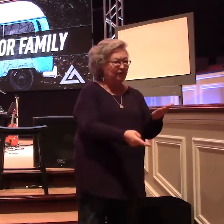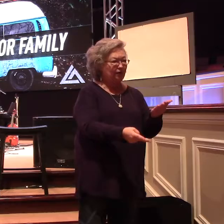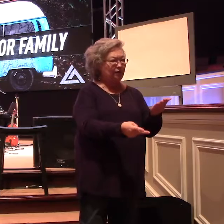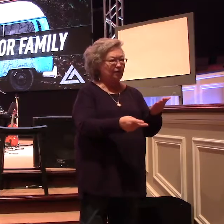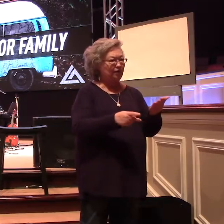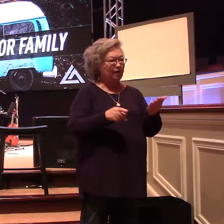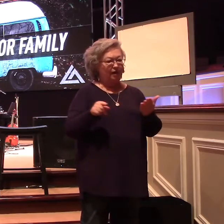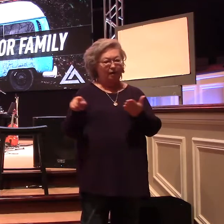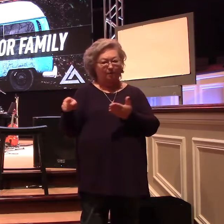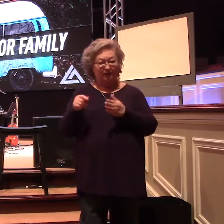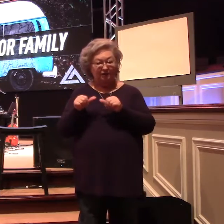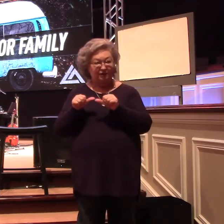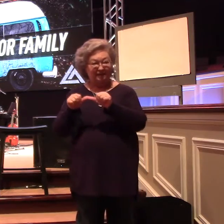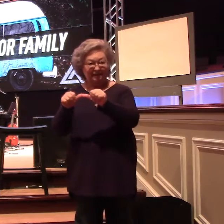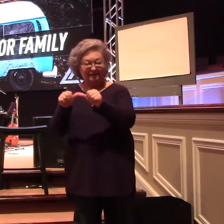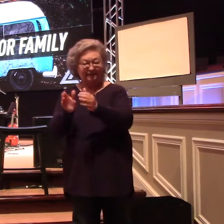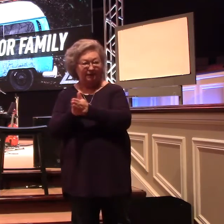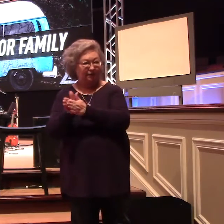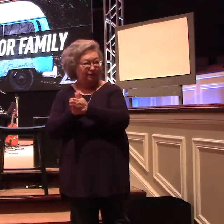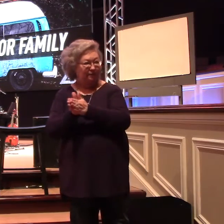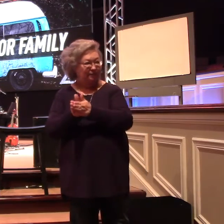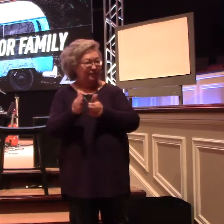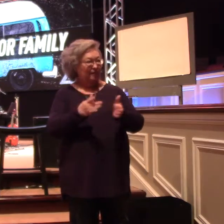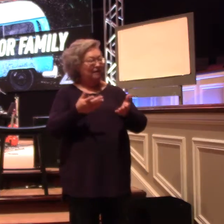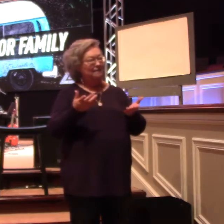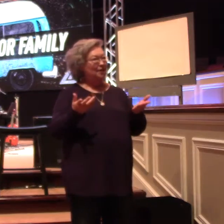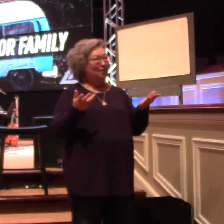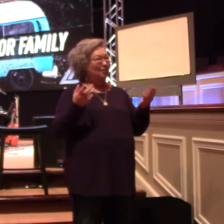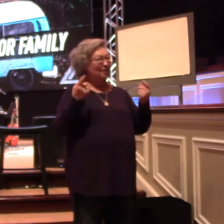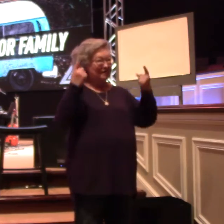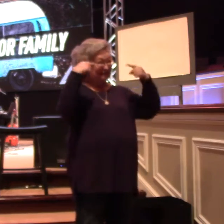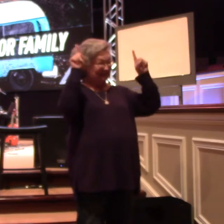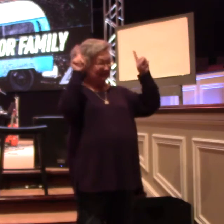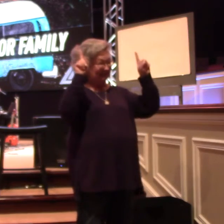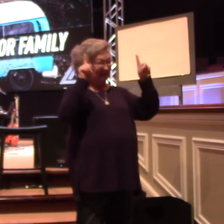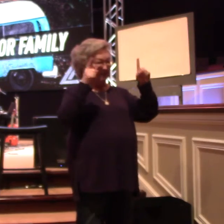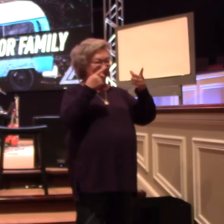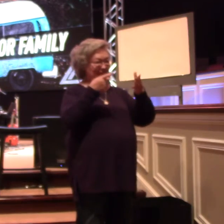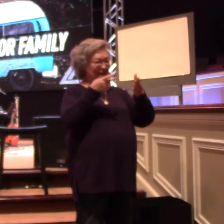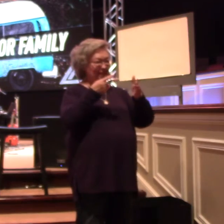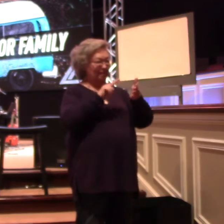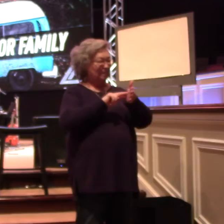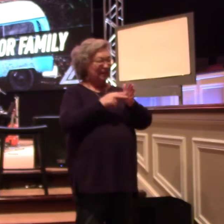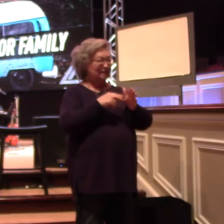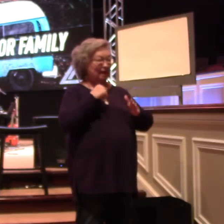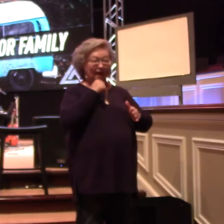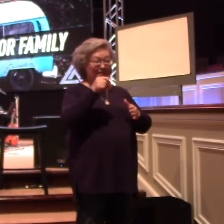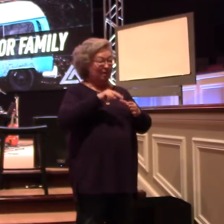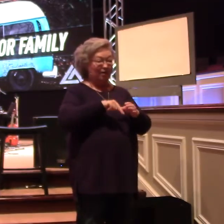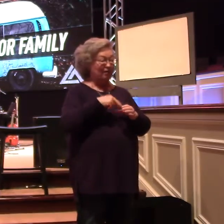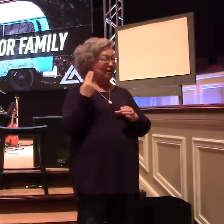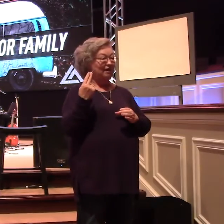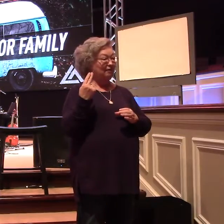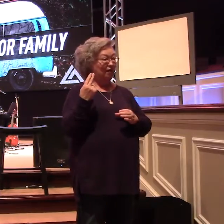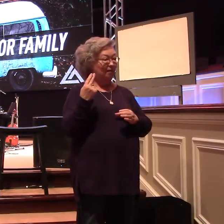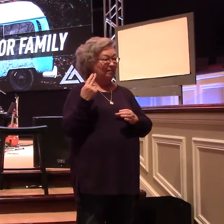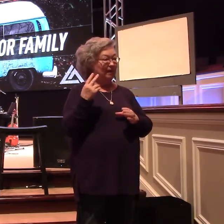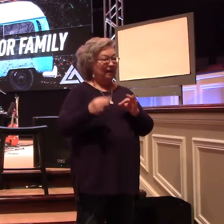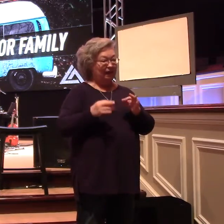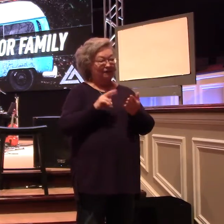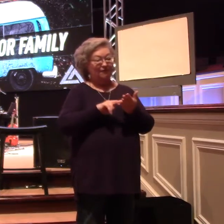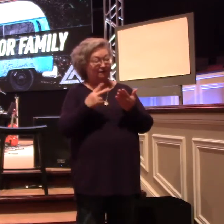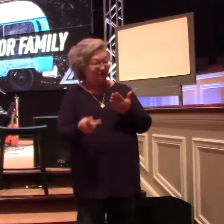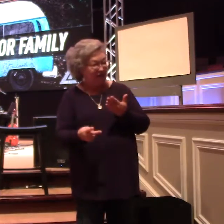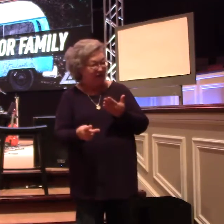The definition of success simply means that I'm just not going to give up. And when I do fail, I'm going to get back and I'm going to keep trying.